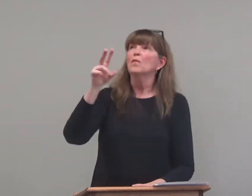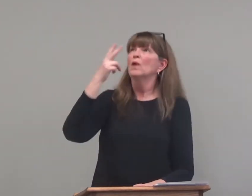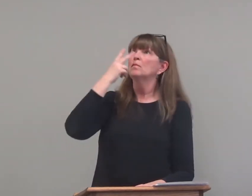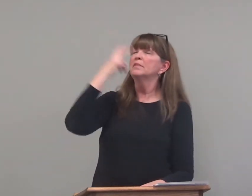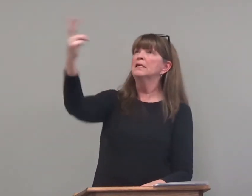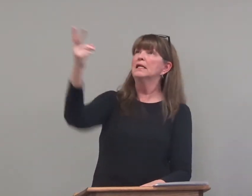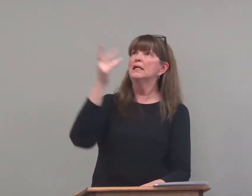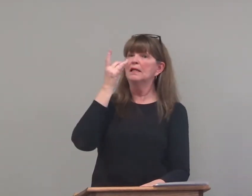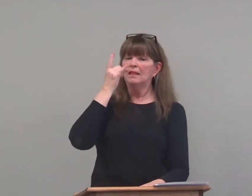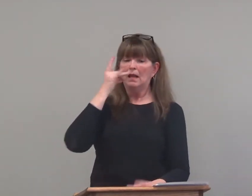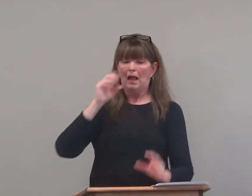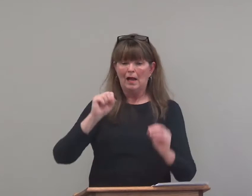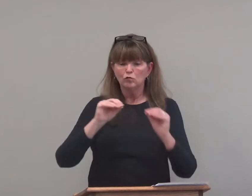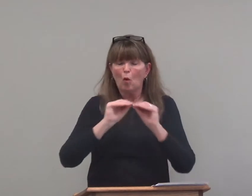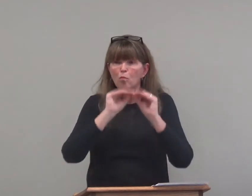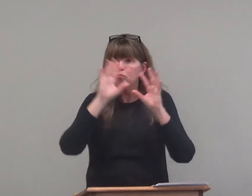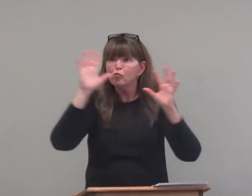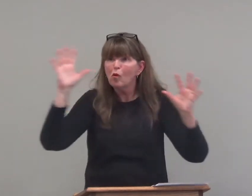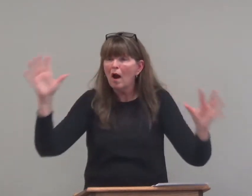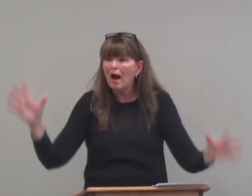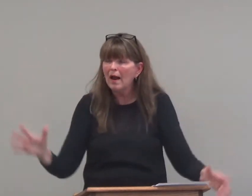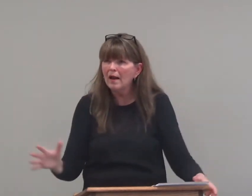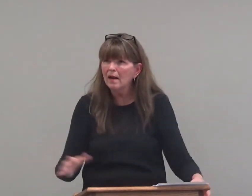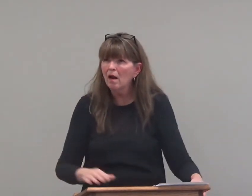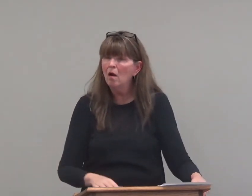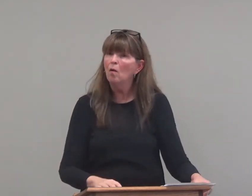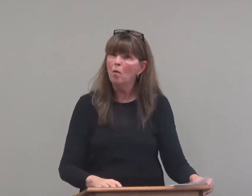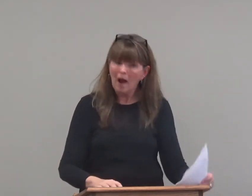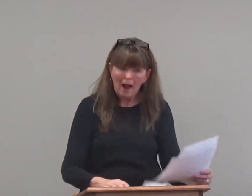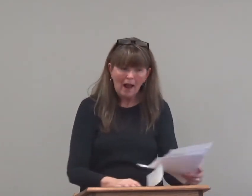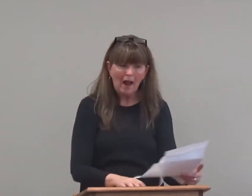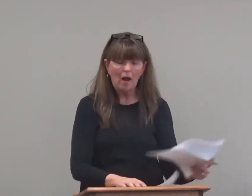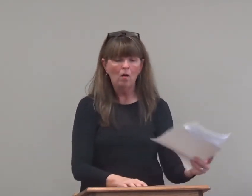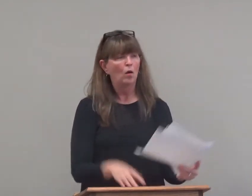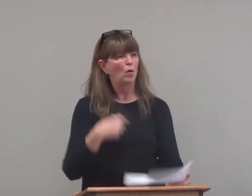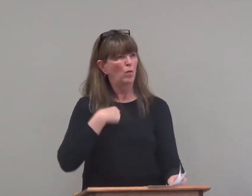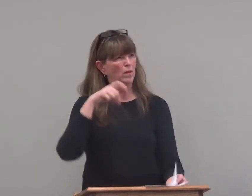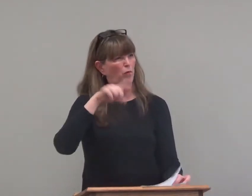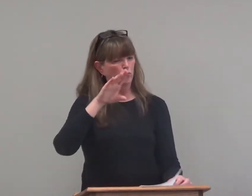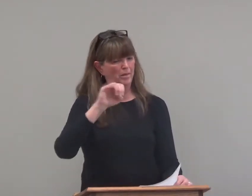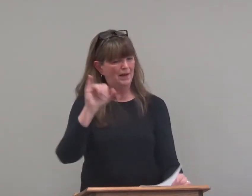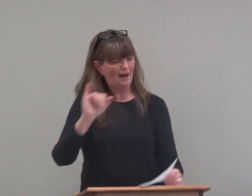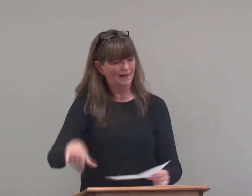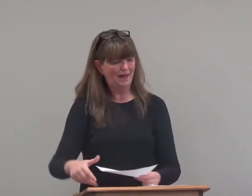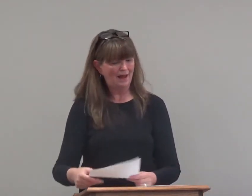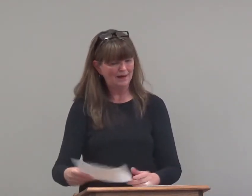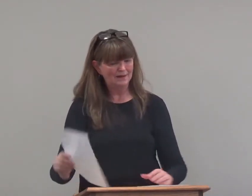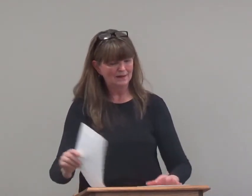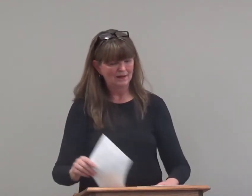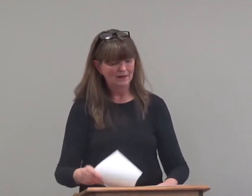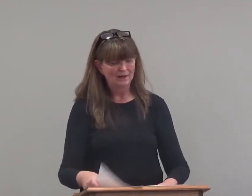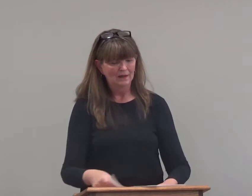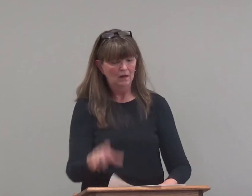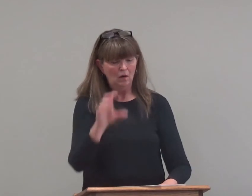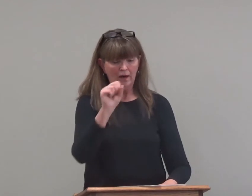We need to be placed up on a hill so that people can see the brightness of our light shining. That's what we're supposed to be